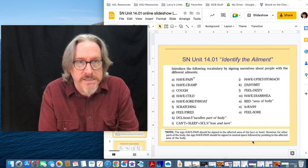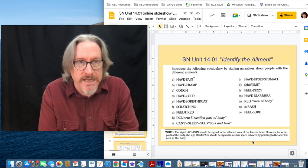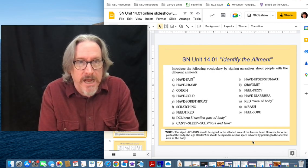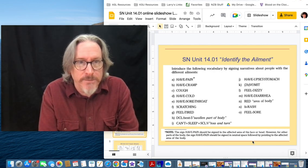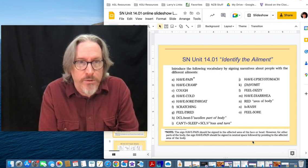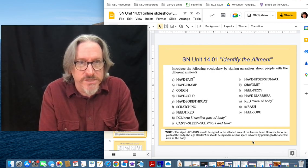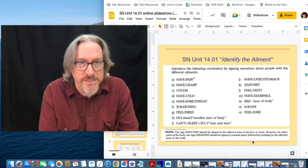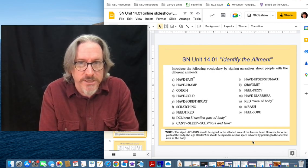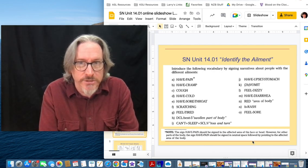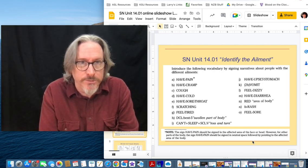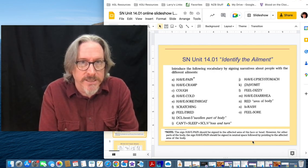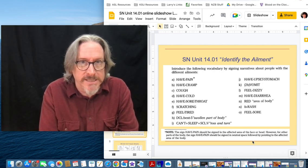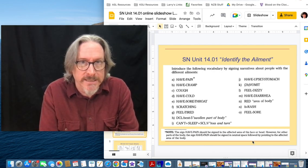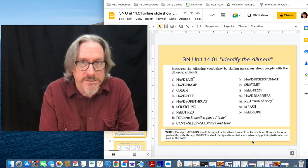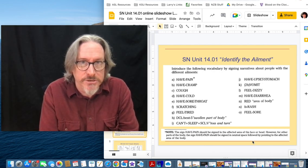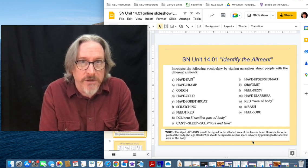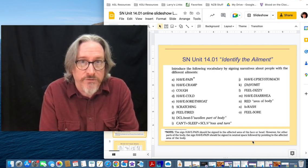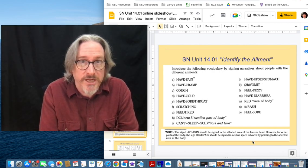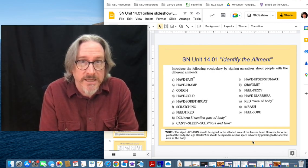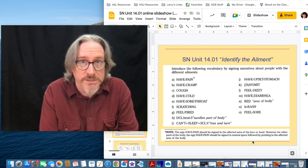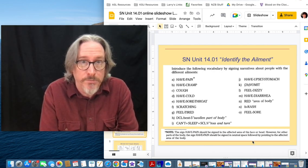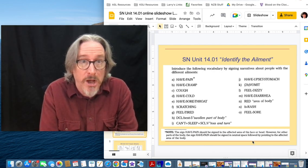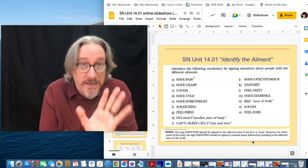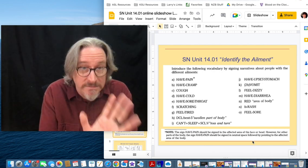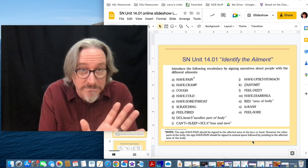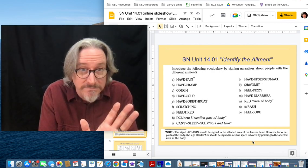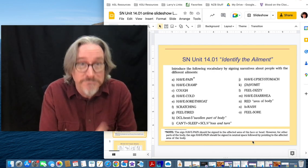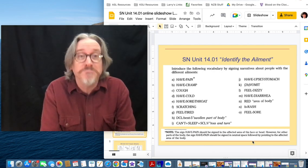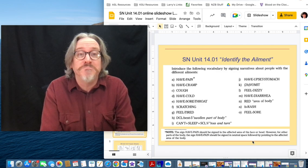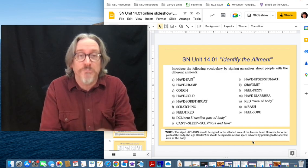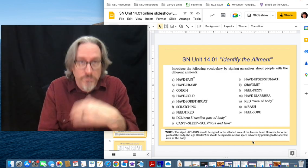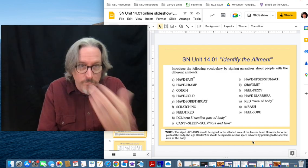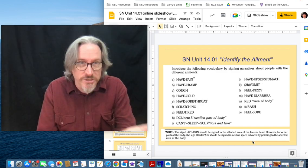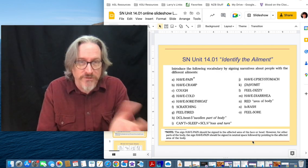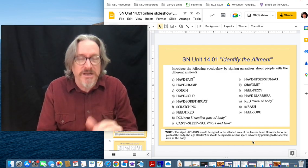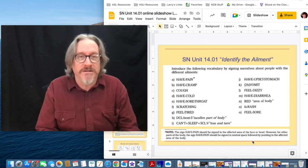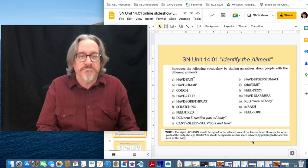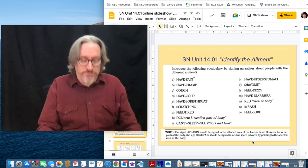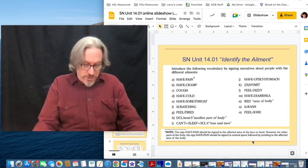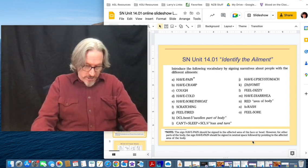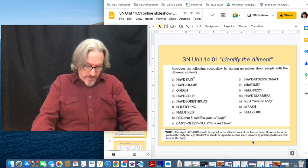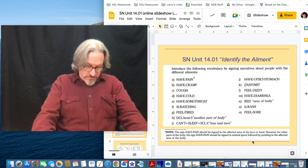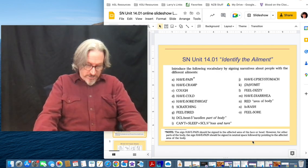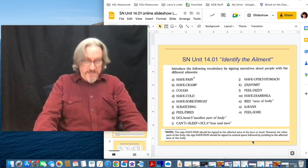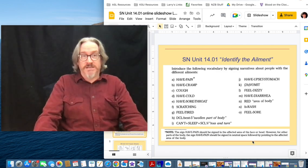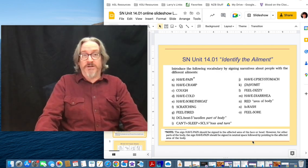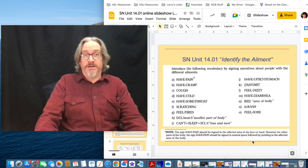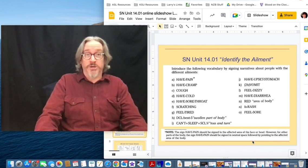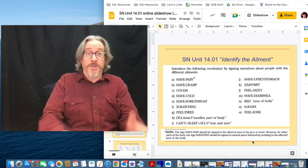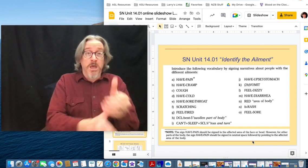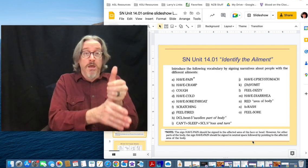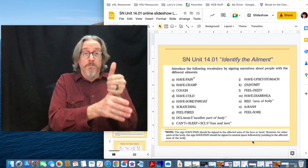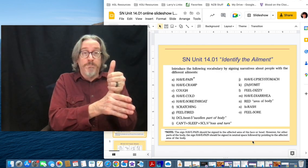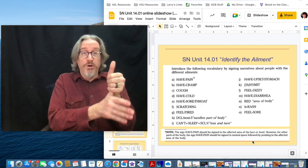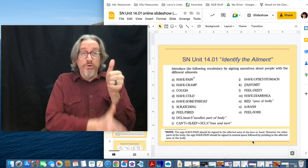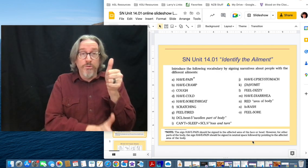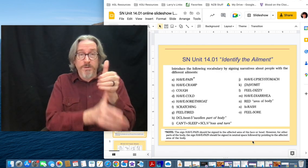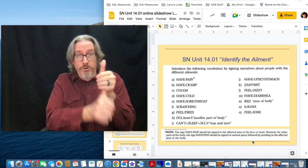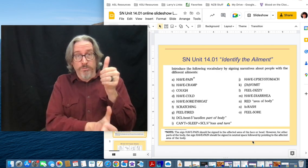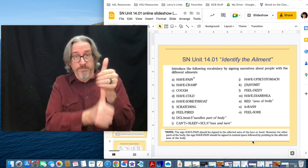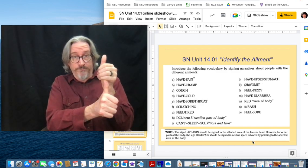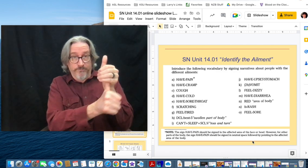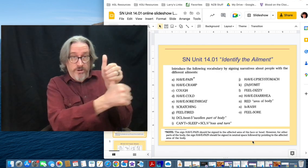As I say, I post these on YouTube and I say these are not for kids, but we're definitely not talking about kid stuff right now. So